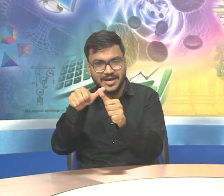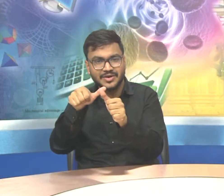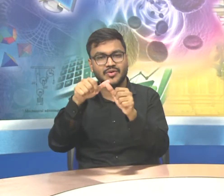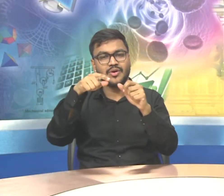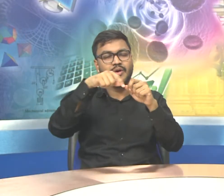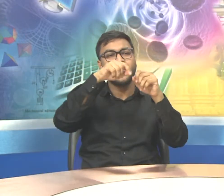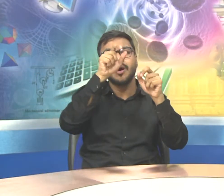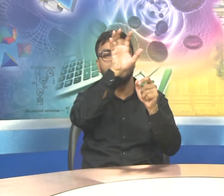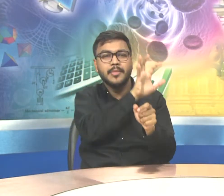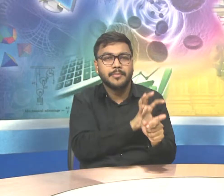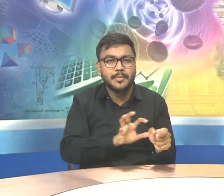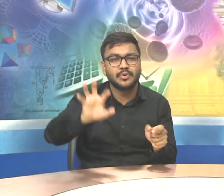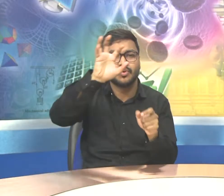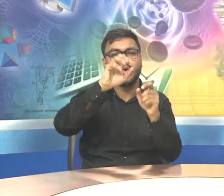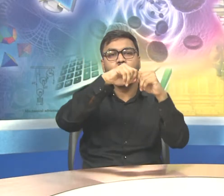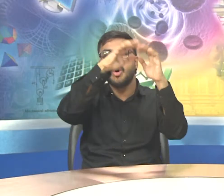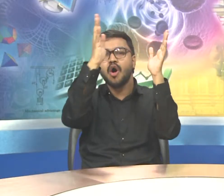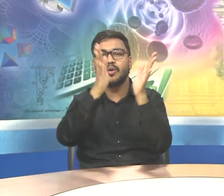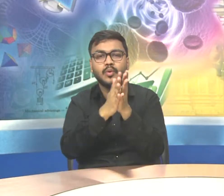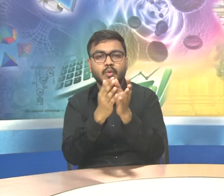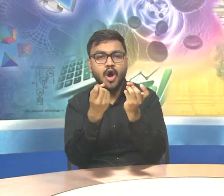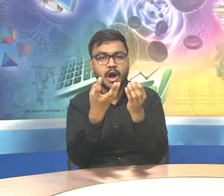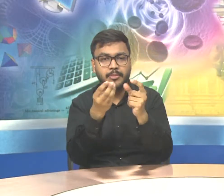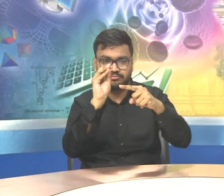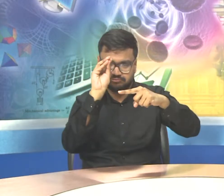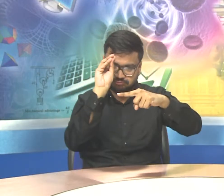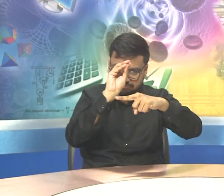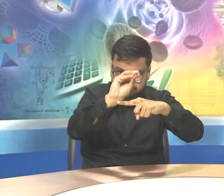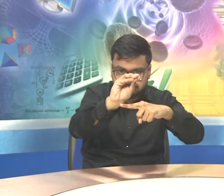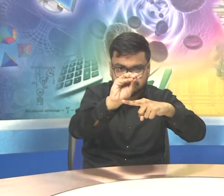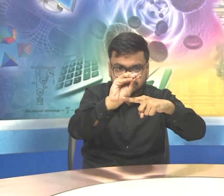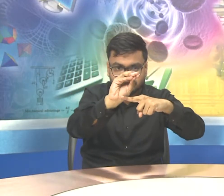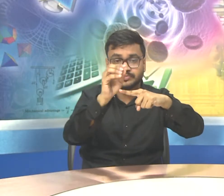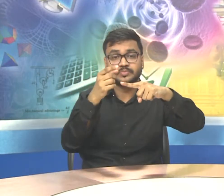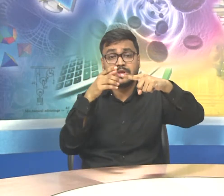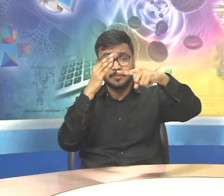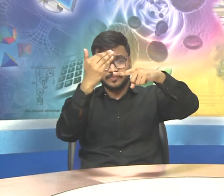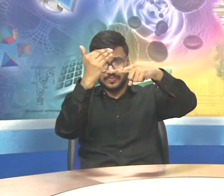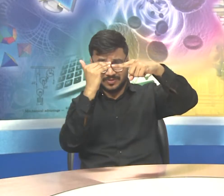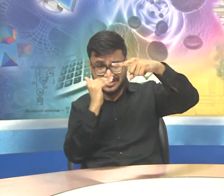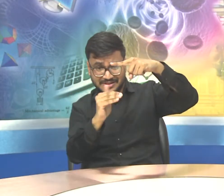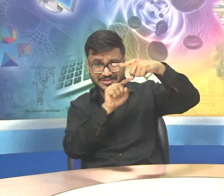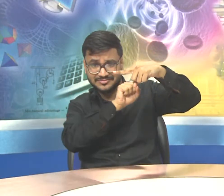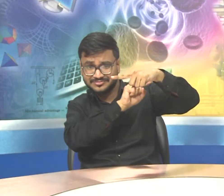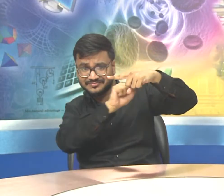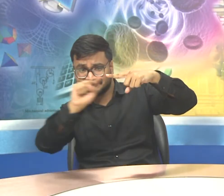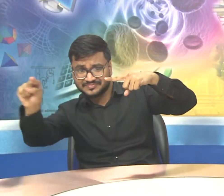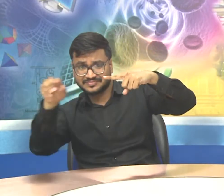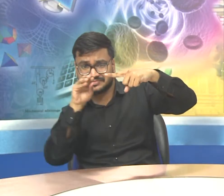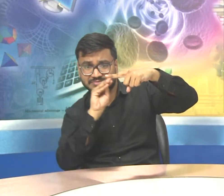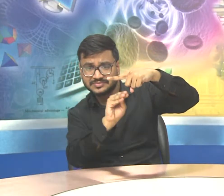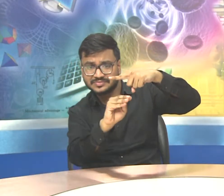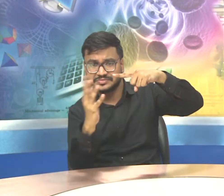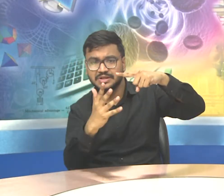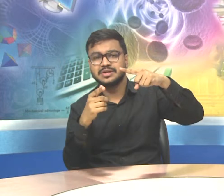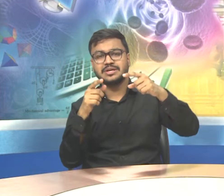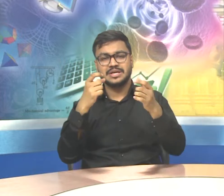of parliament is equal to total number of votes of member of all state